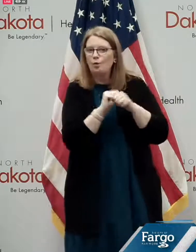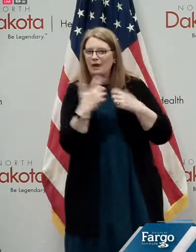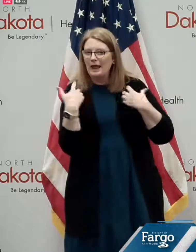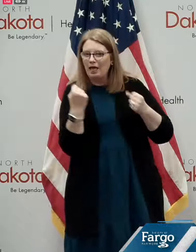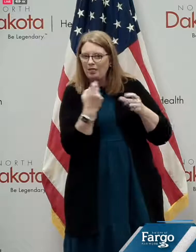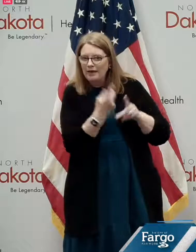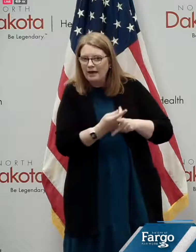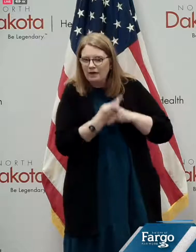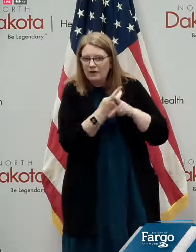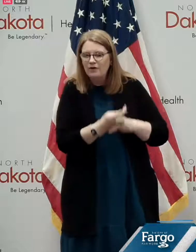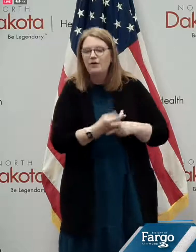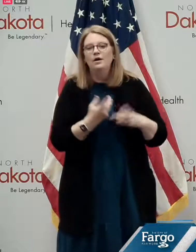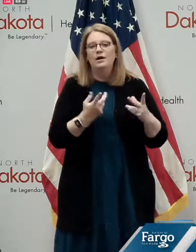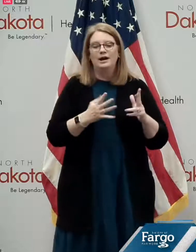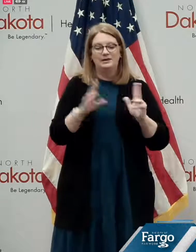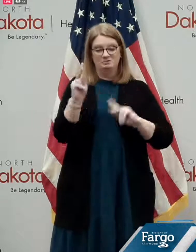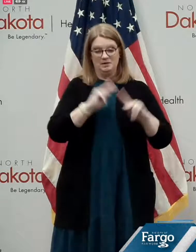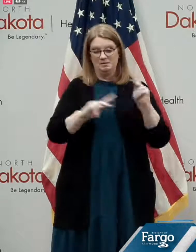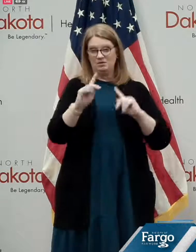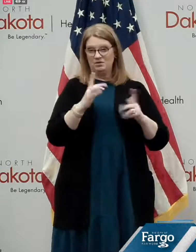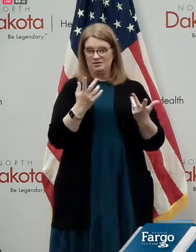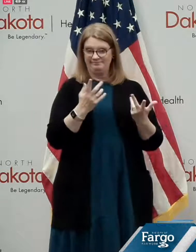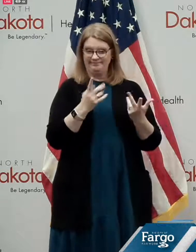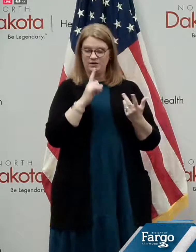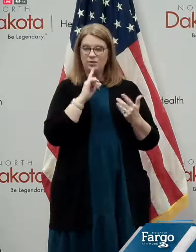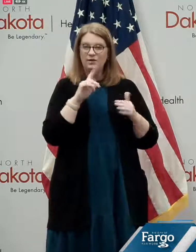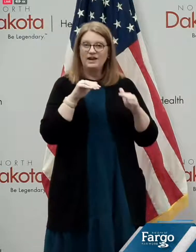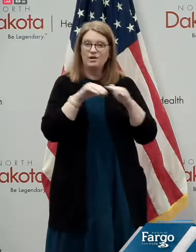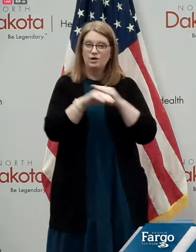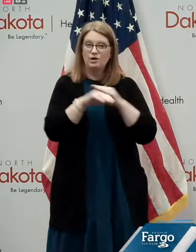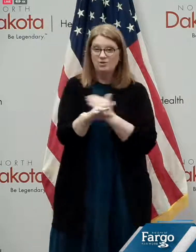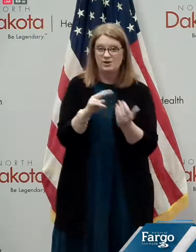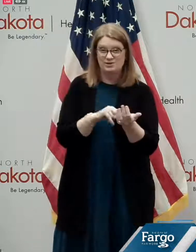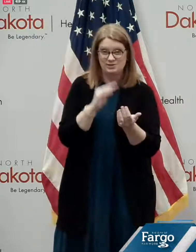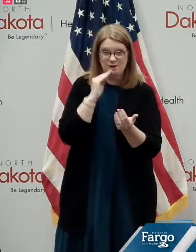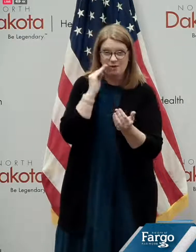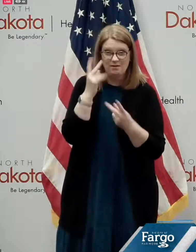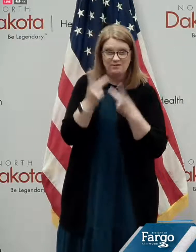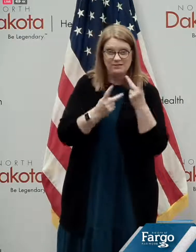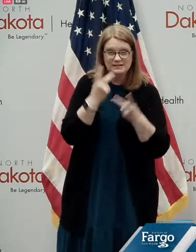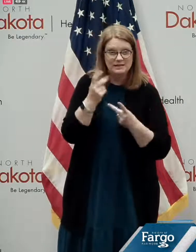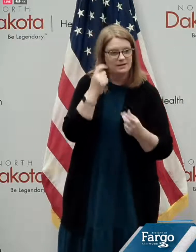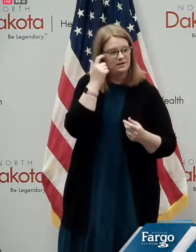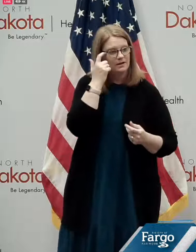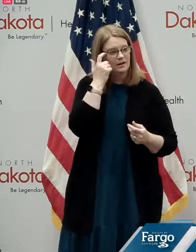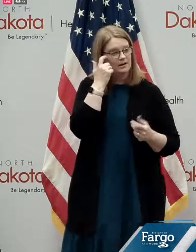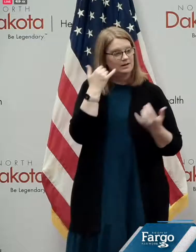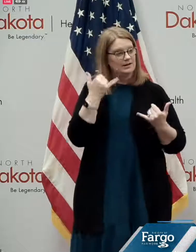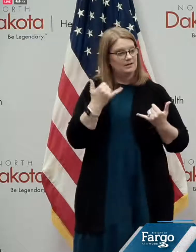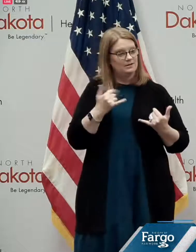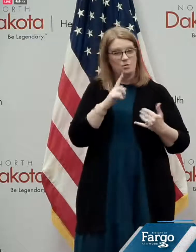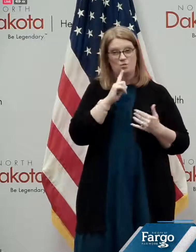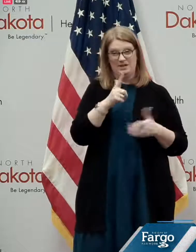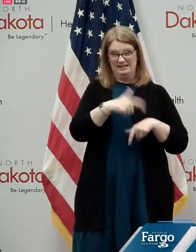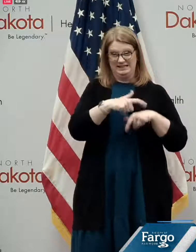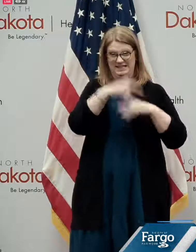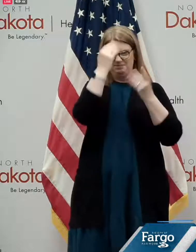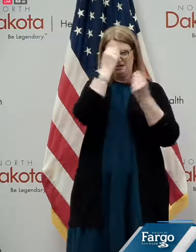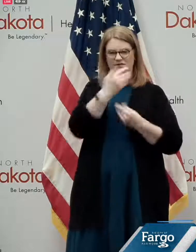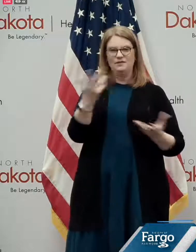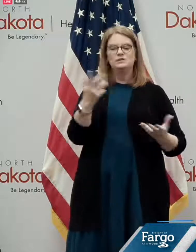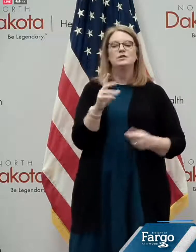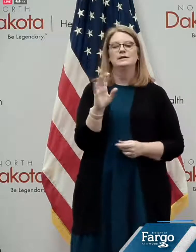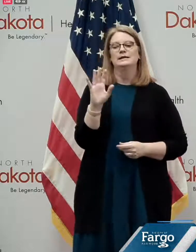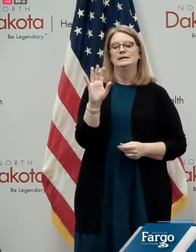and individuals who are visiting long-term care. But we now have updated now, just in time, real-time information. We now have